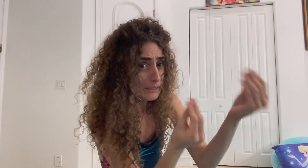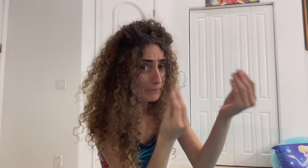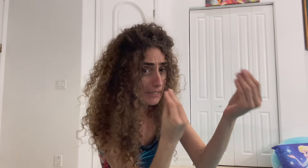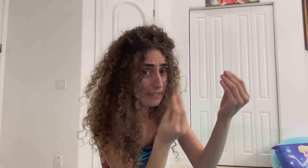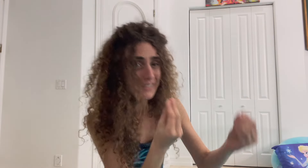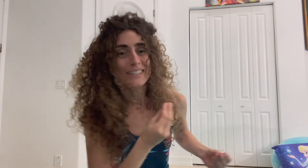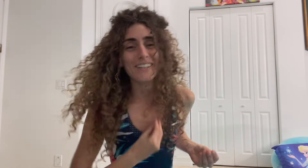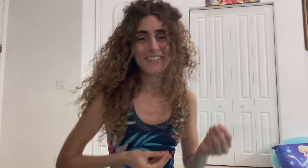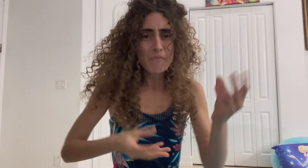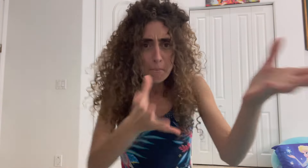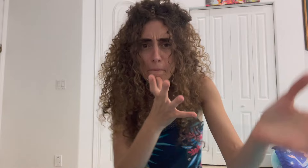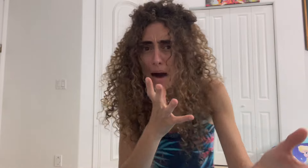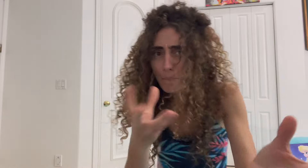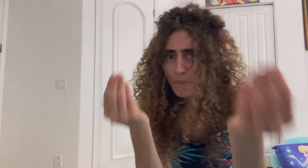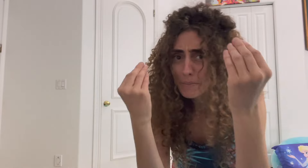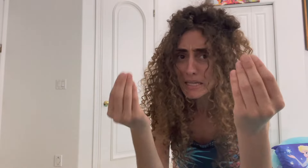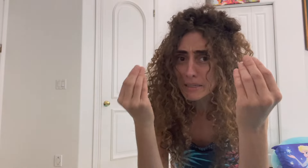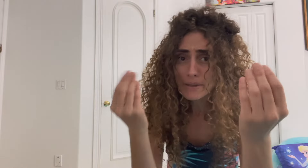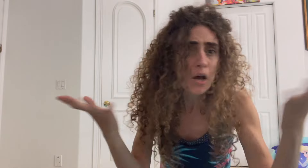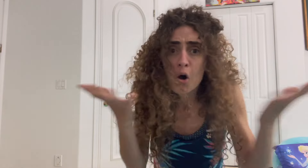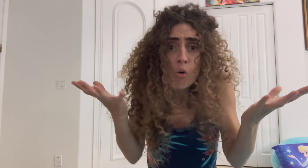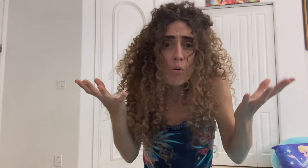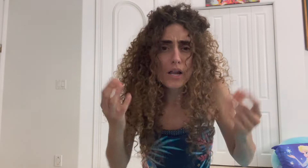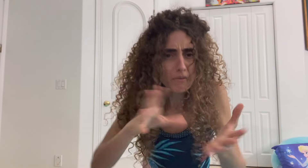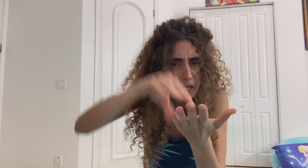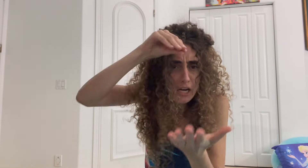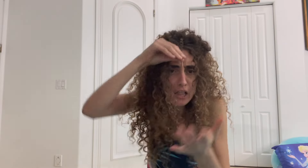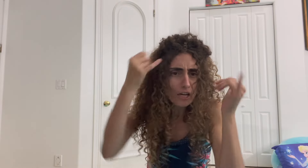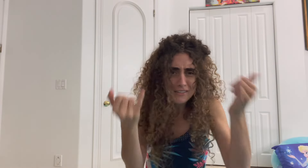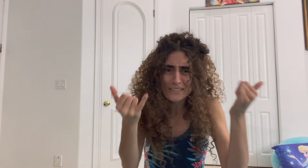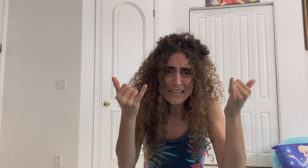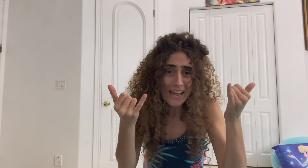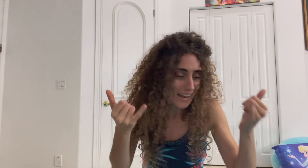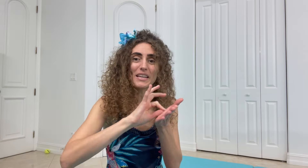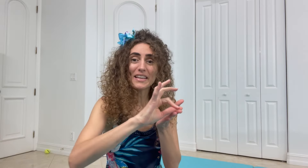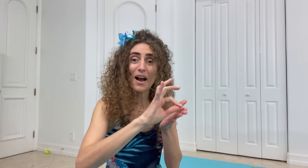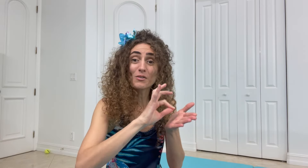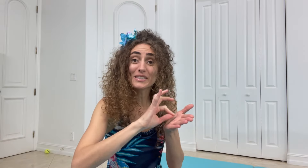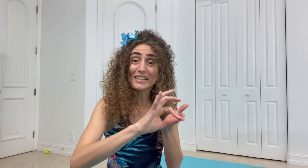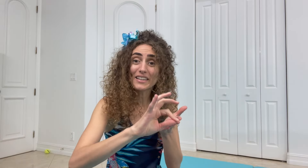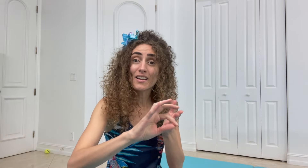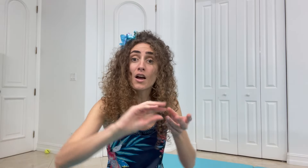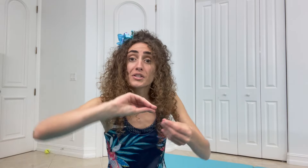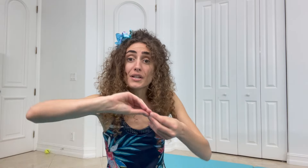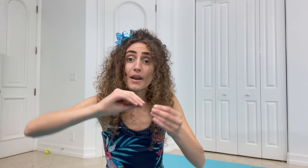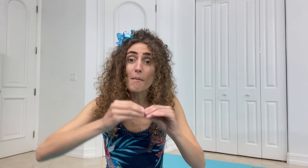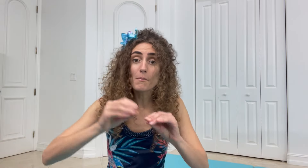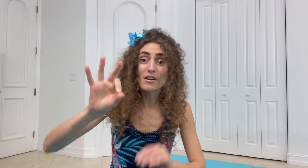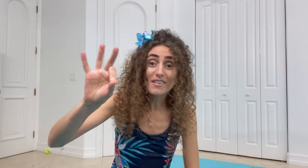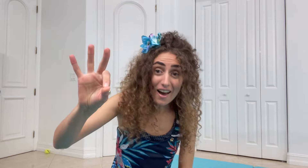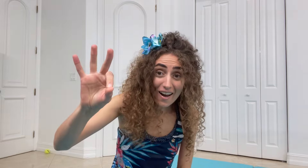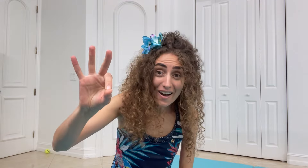Mimi. Mama Mimi, what are we going to learn today? Counting to number